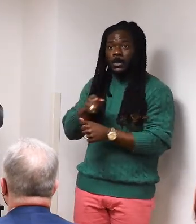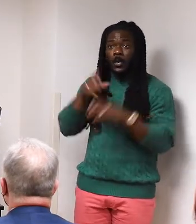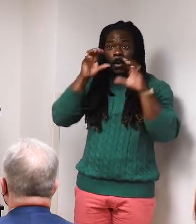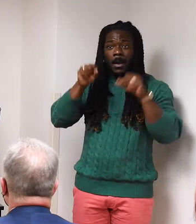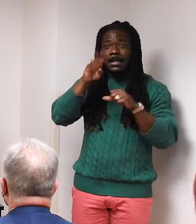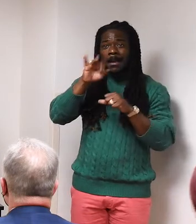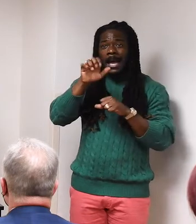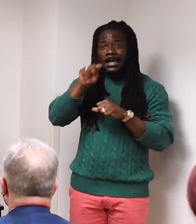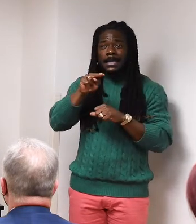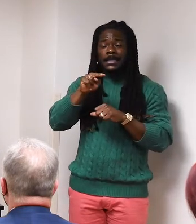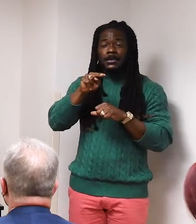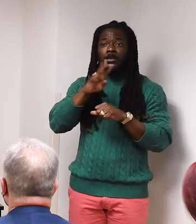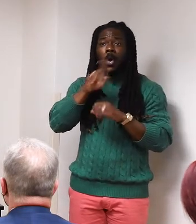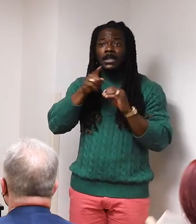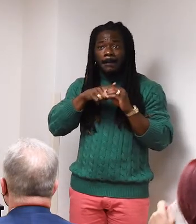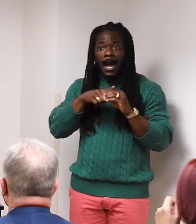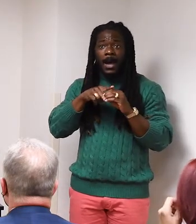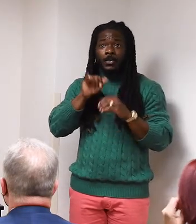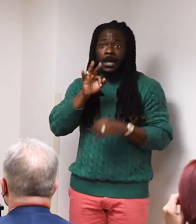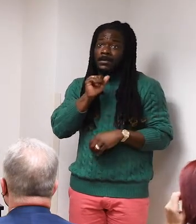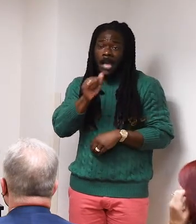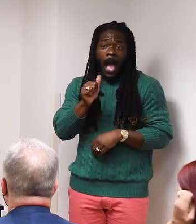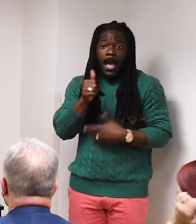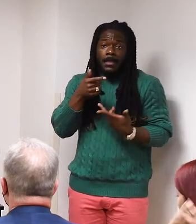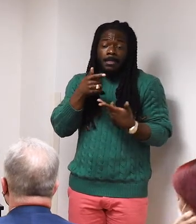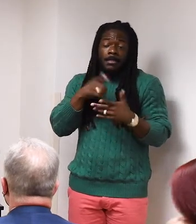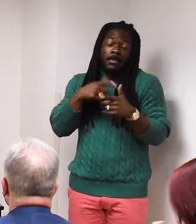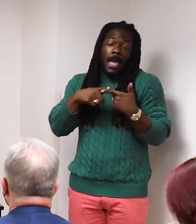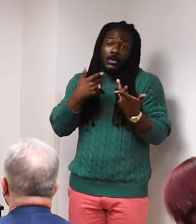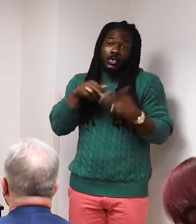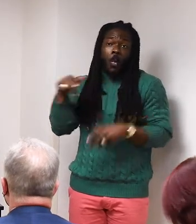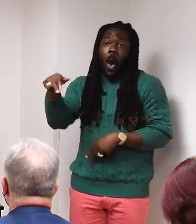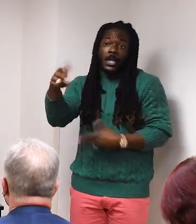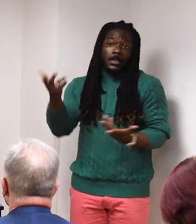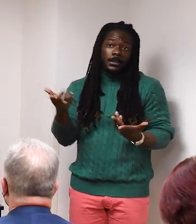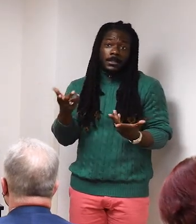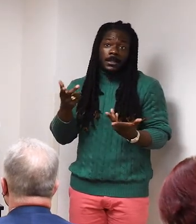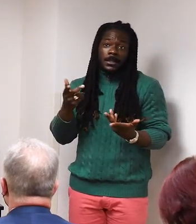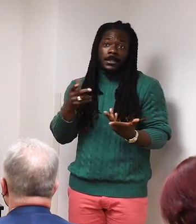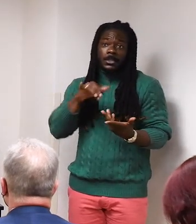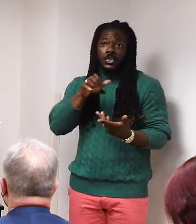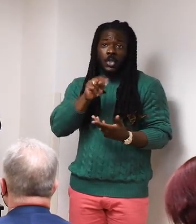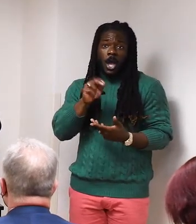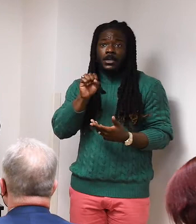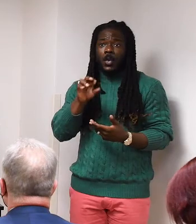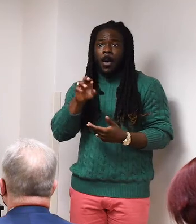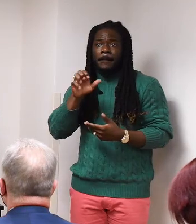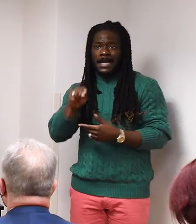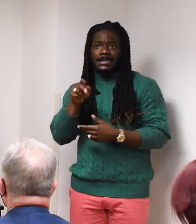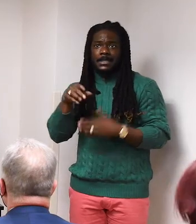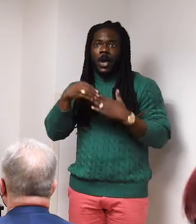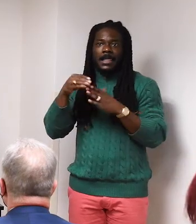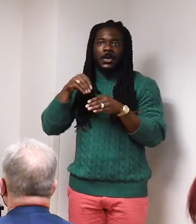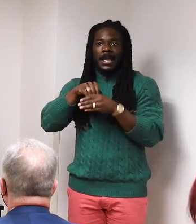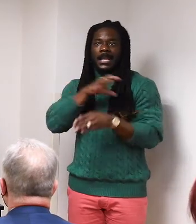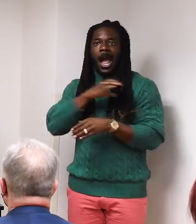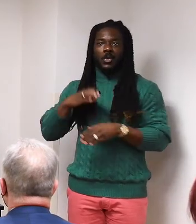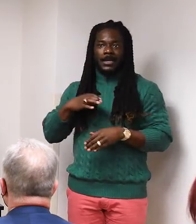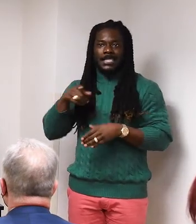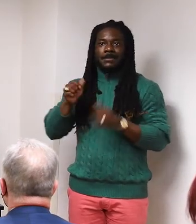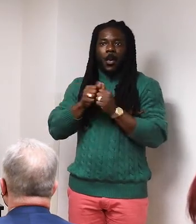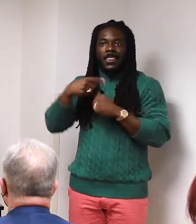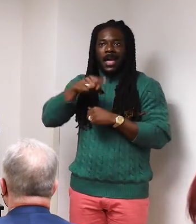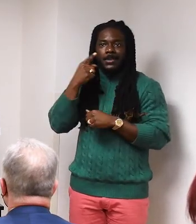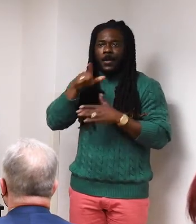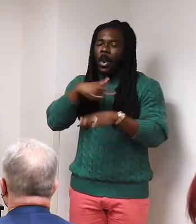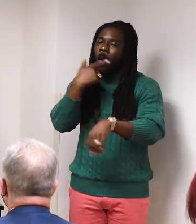trail talked about, well, otherwise you're just a guy out for a walk. John Sarbanes is our leader in the Congress. He's been with us